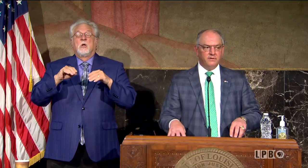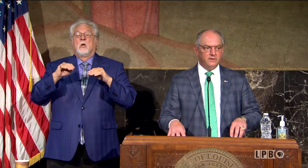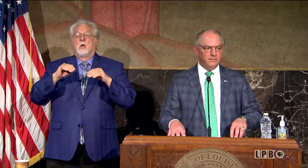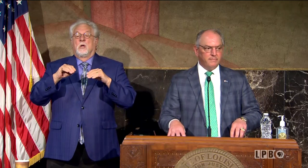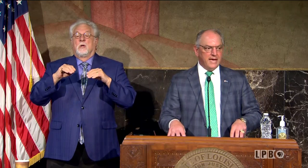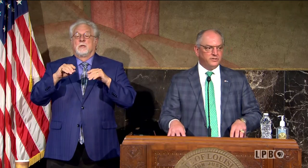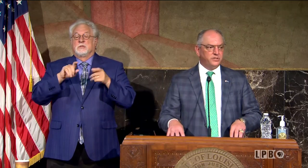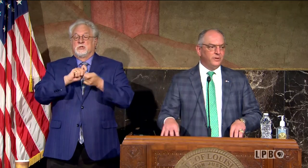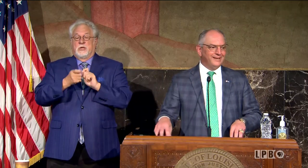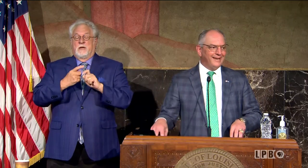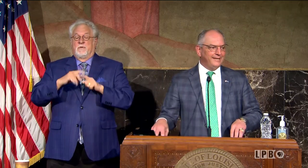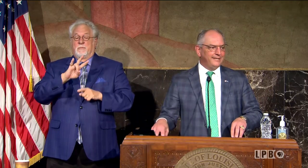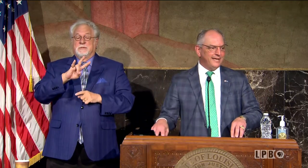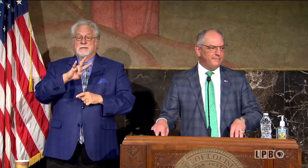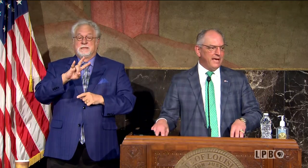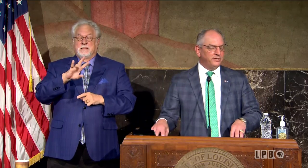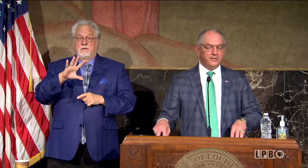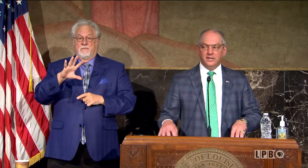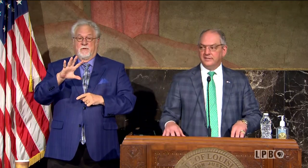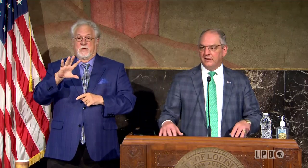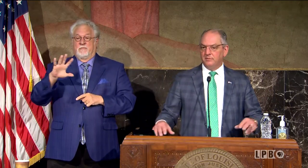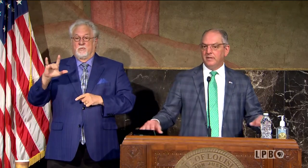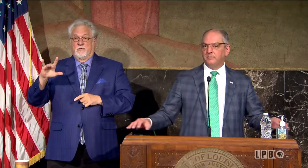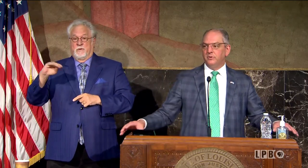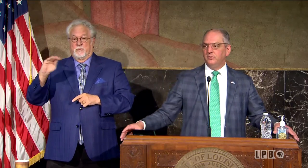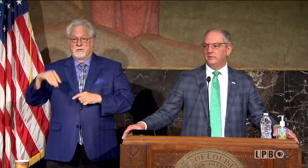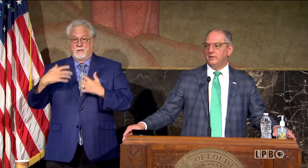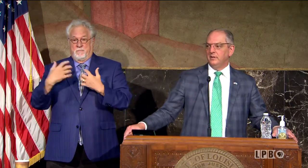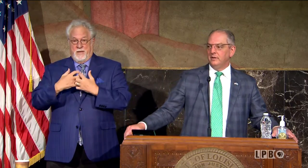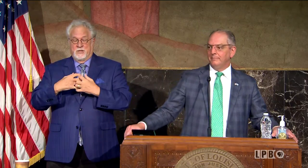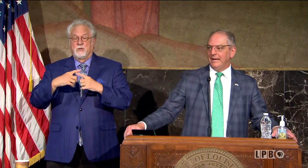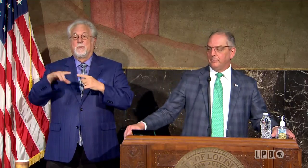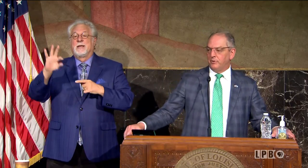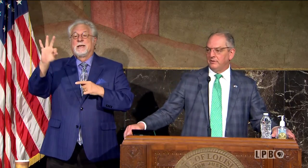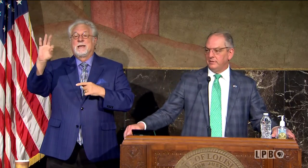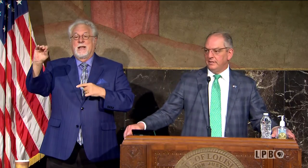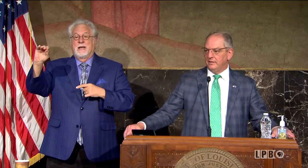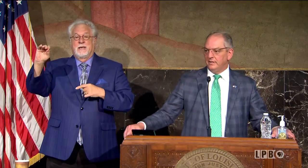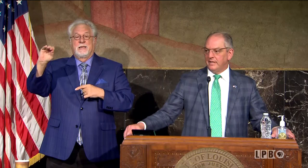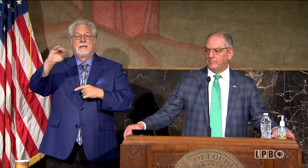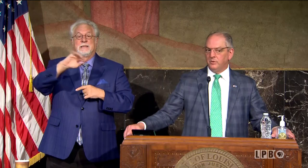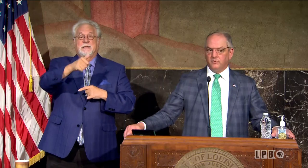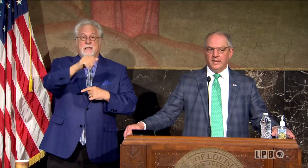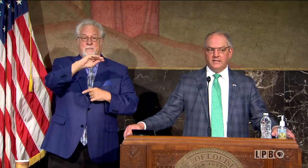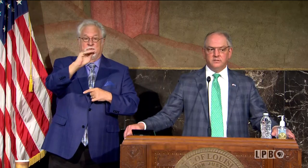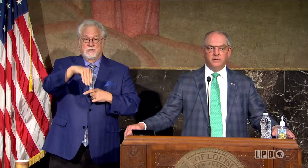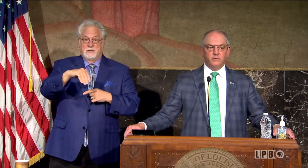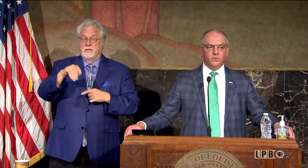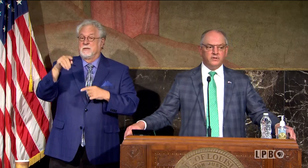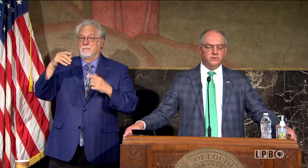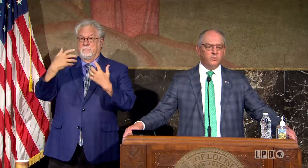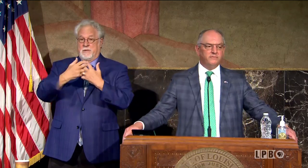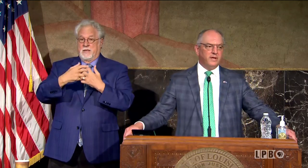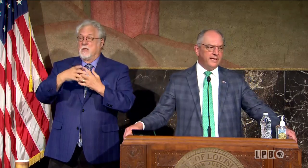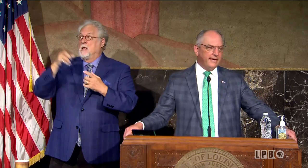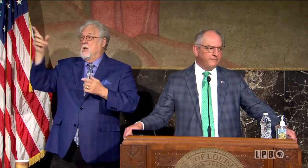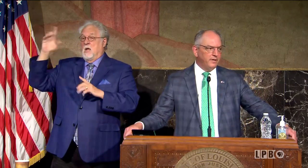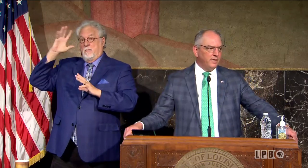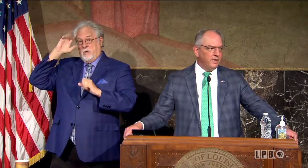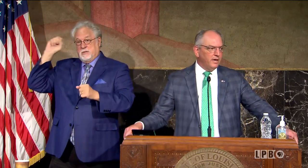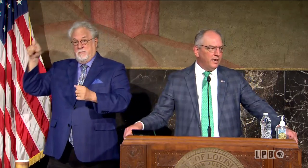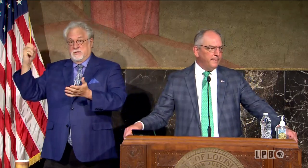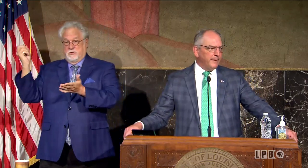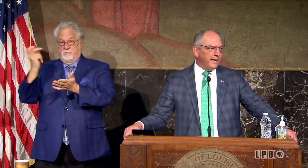75-25 match to a 90-10 match. It does have to be approved by the president. That approval has to be requested. We've done